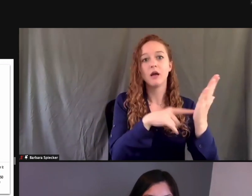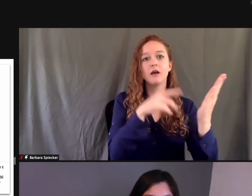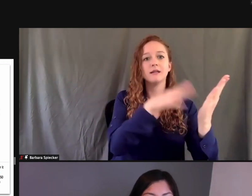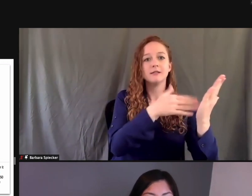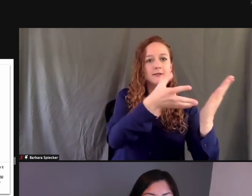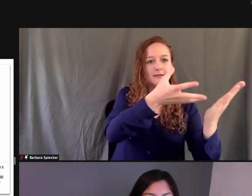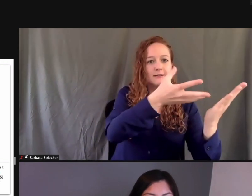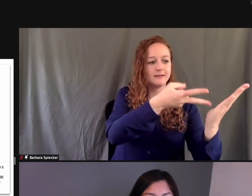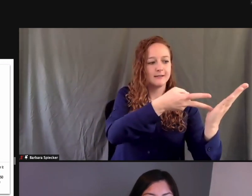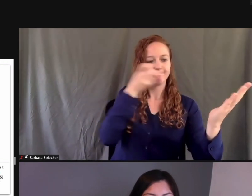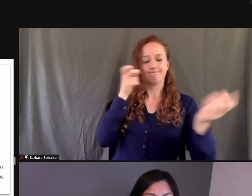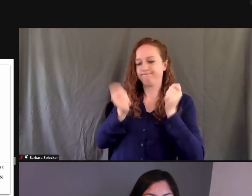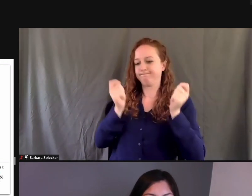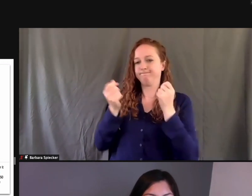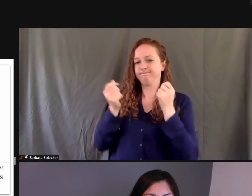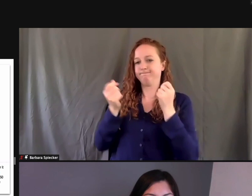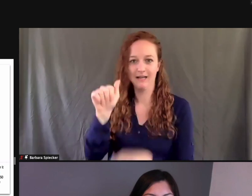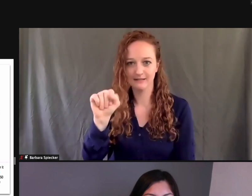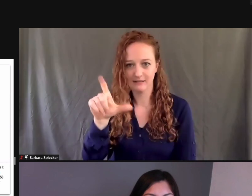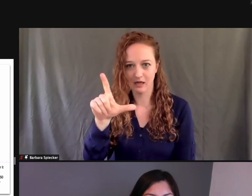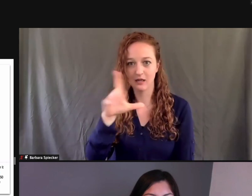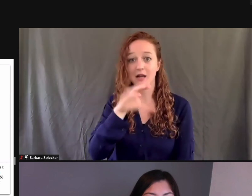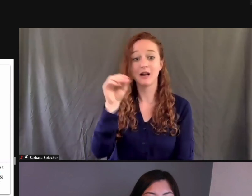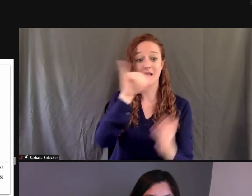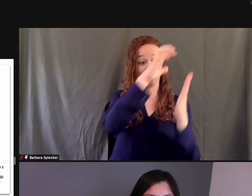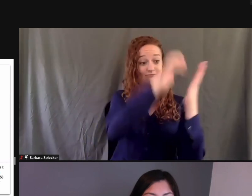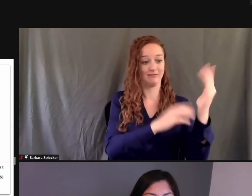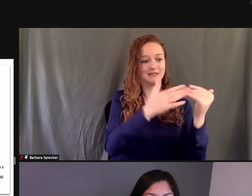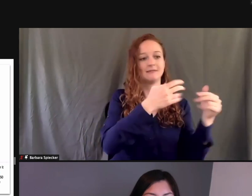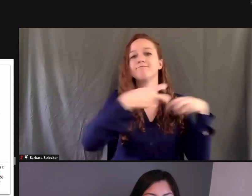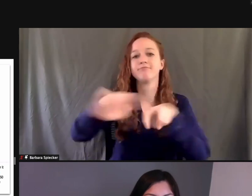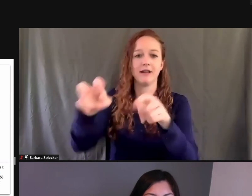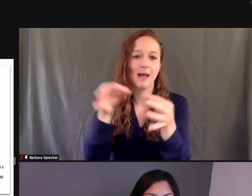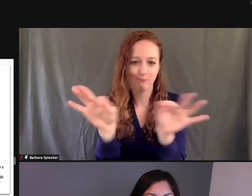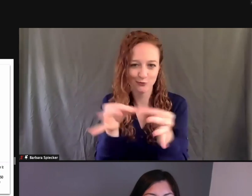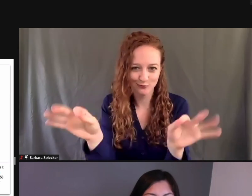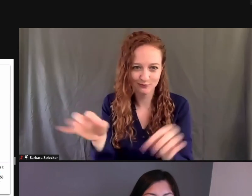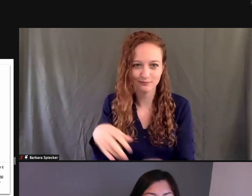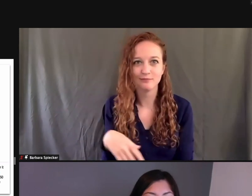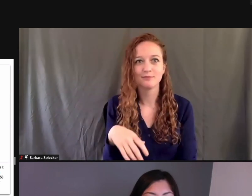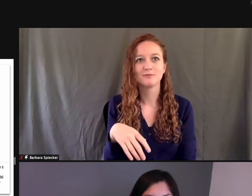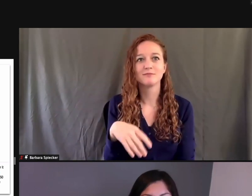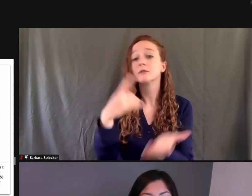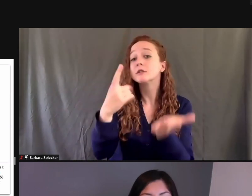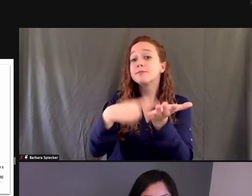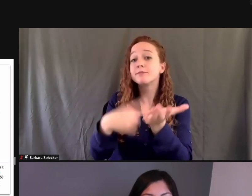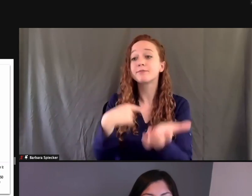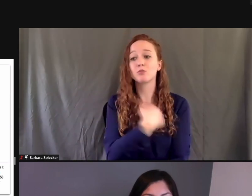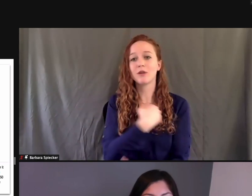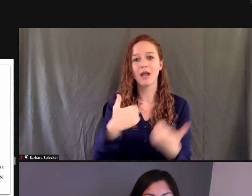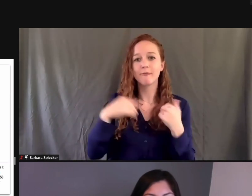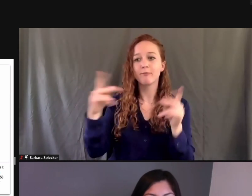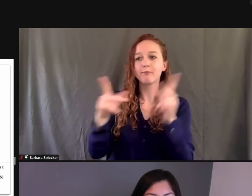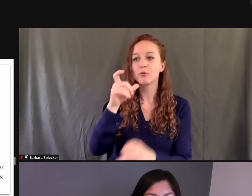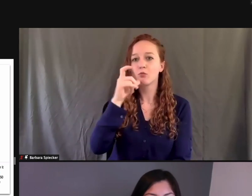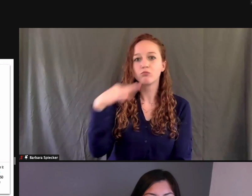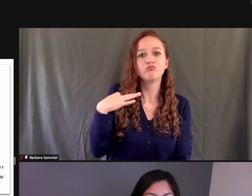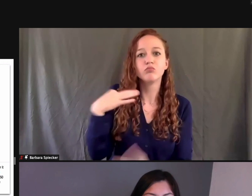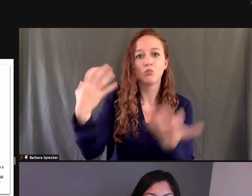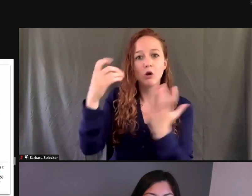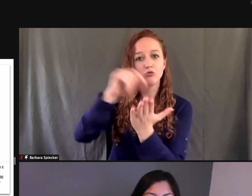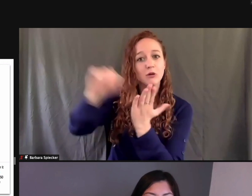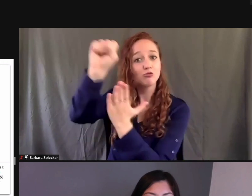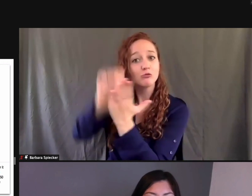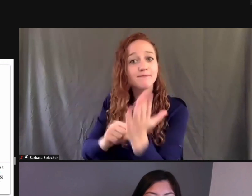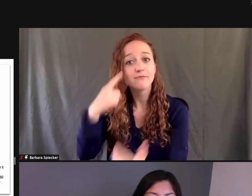understand. So we start with an English script, and you may wonder why an English script first versus ASL. An ASL script